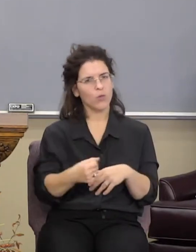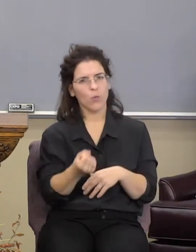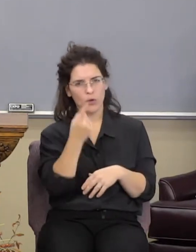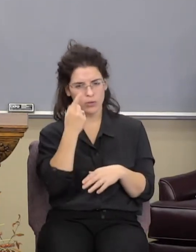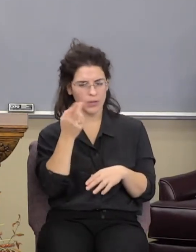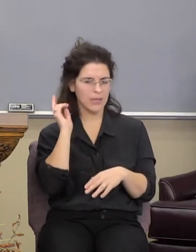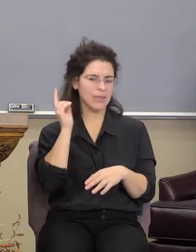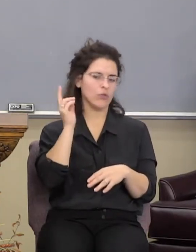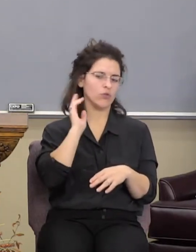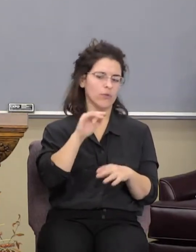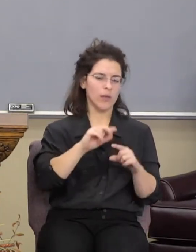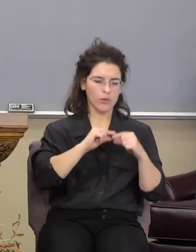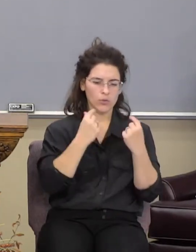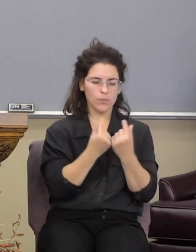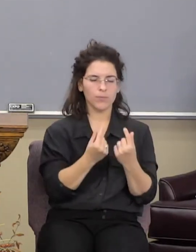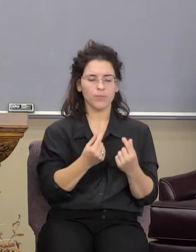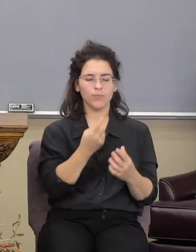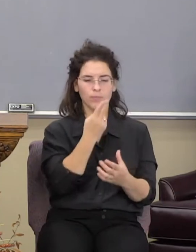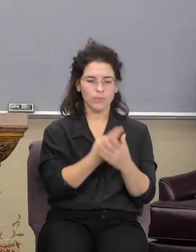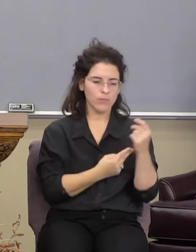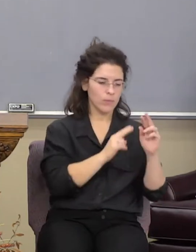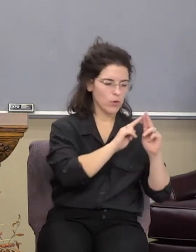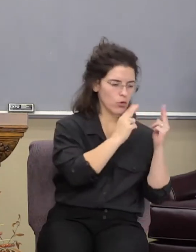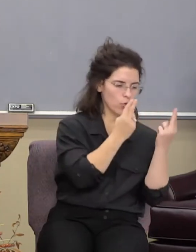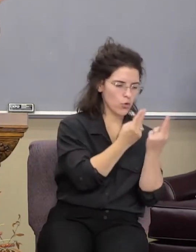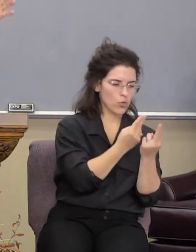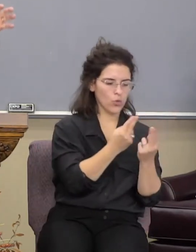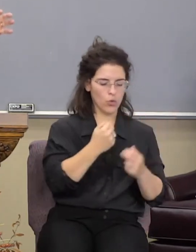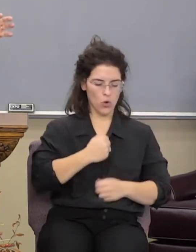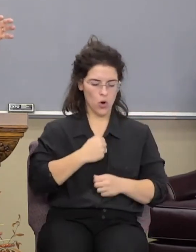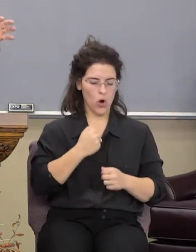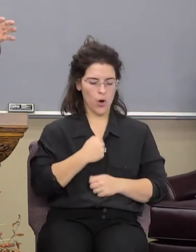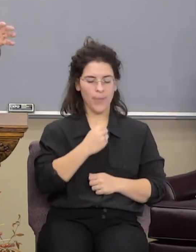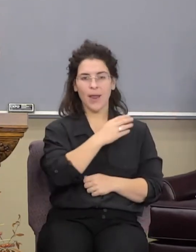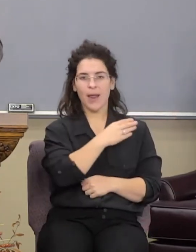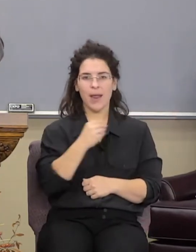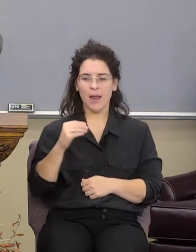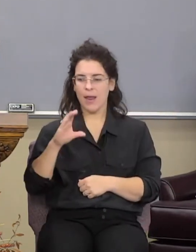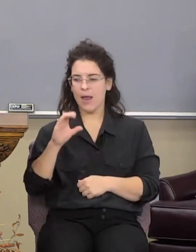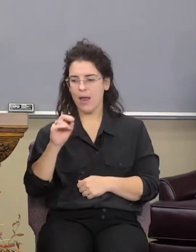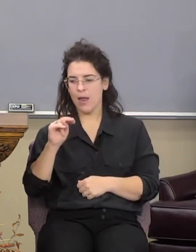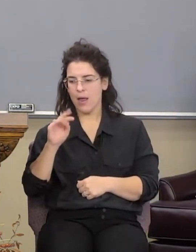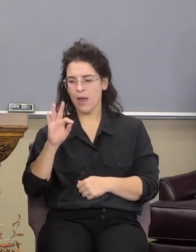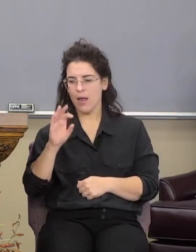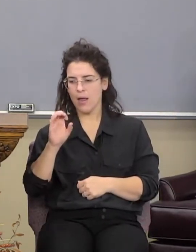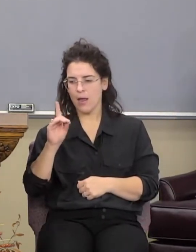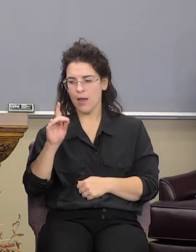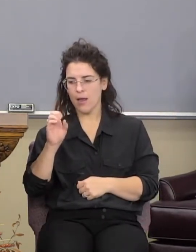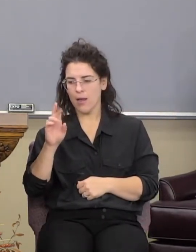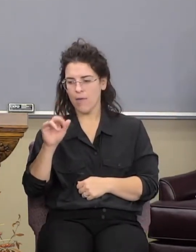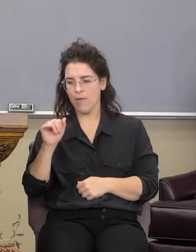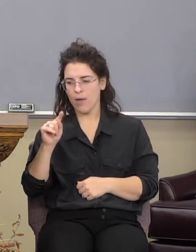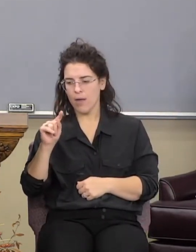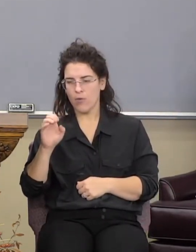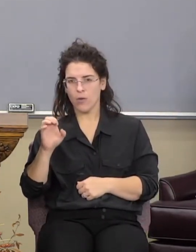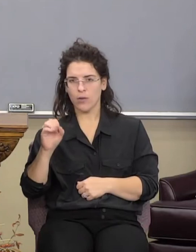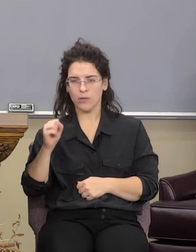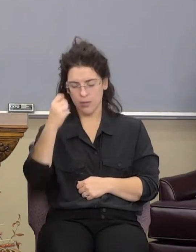unit. Both the Union Army as well as the Confederates. You know what they thought about the black